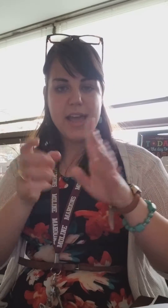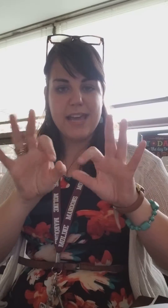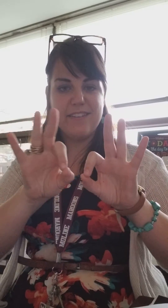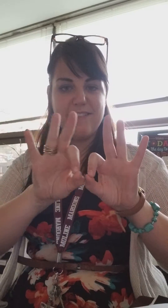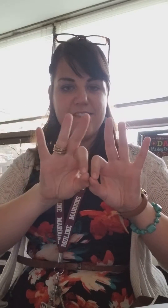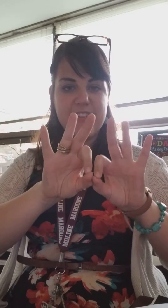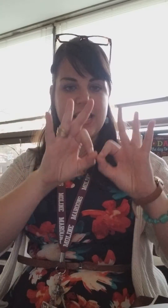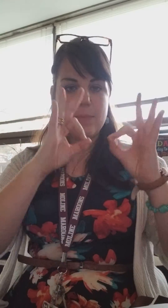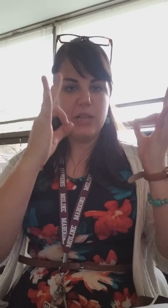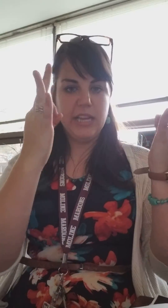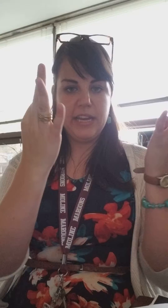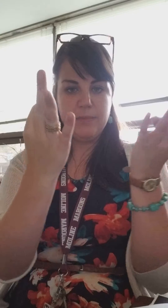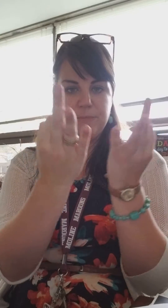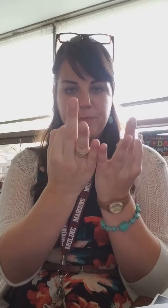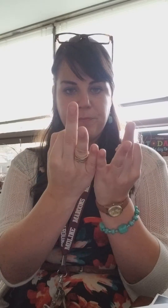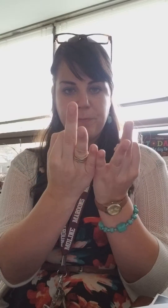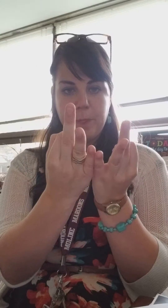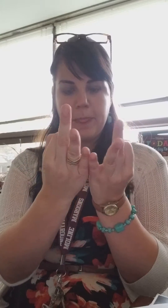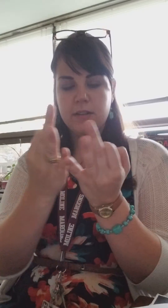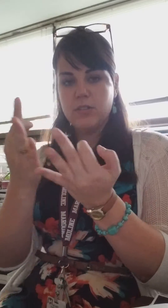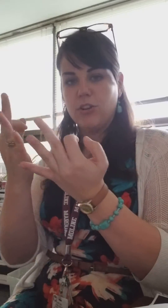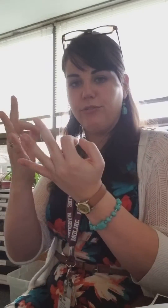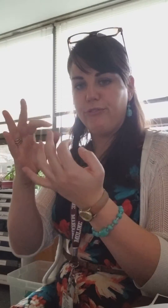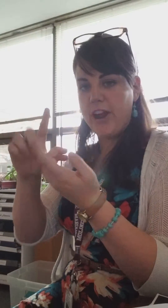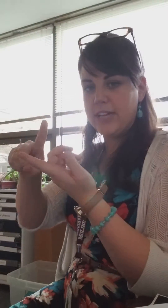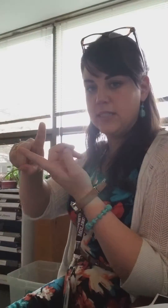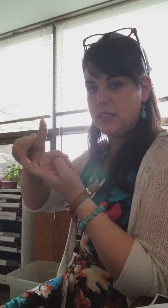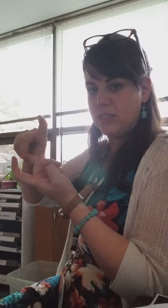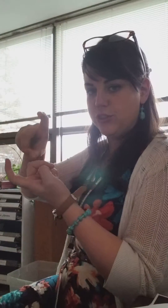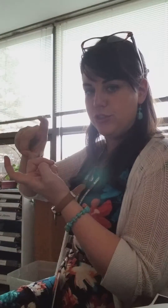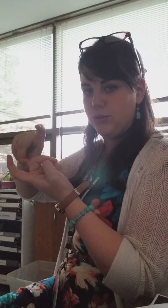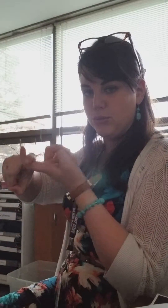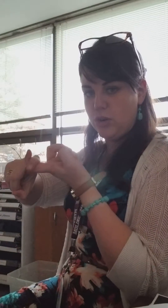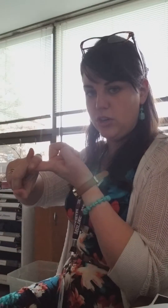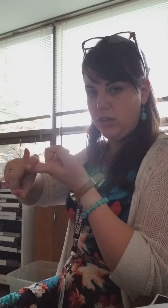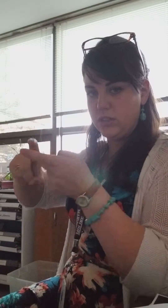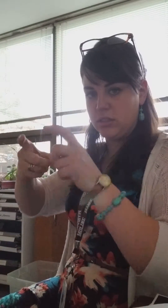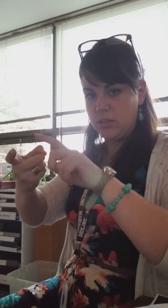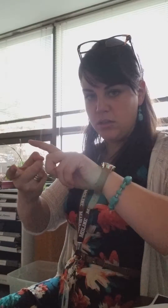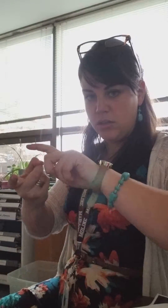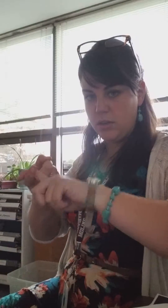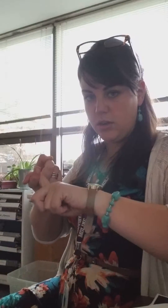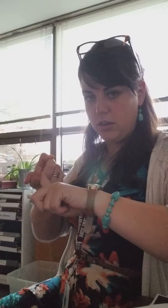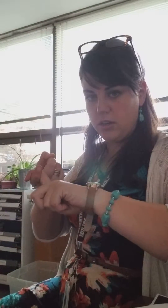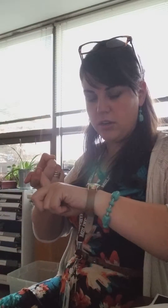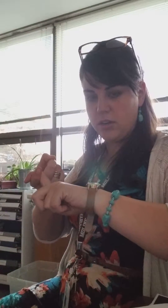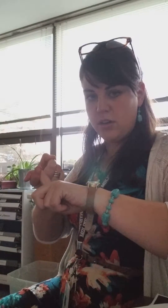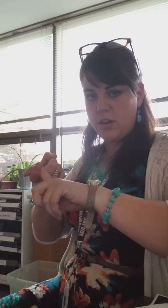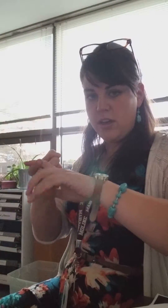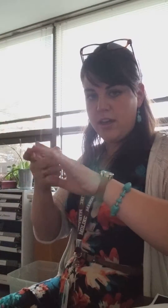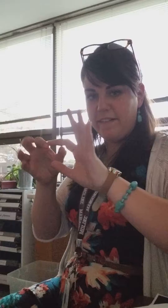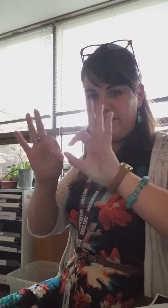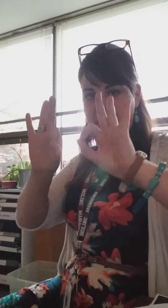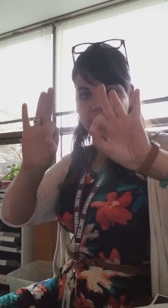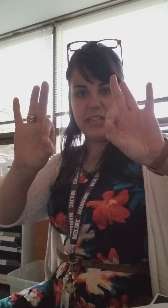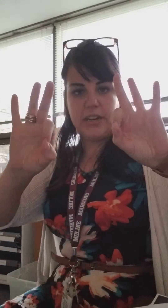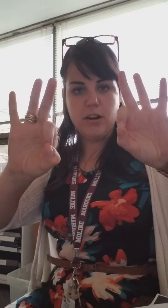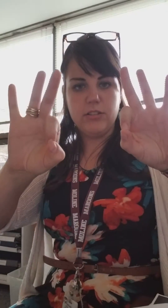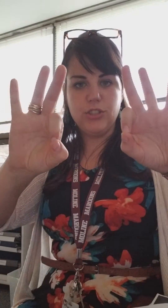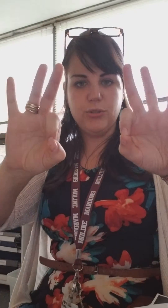and family. So friends, you do hooks, hook, and then family are 2